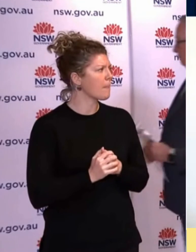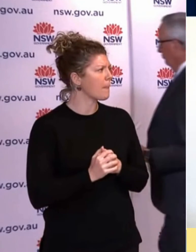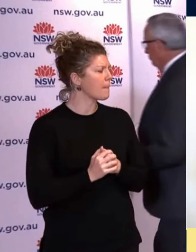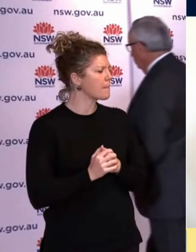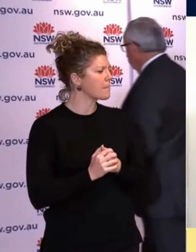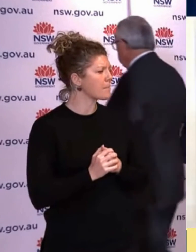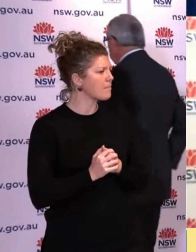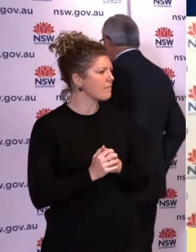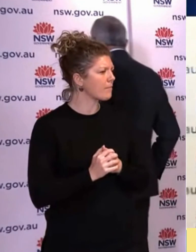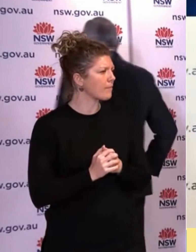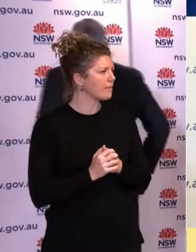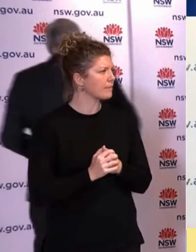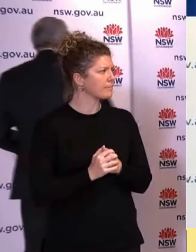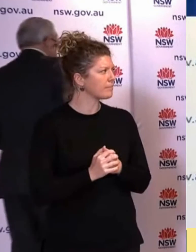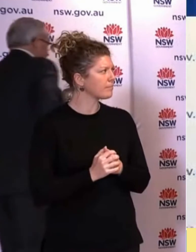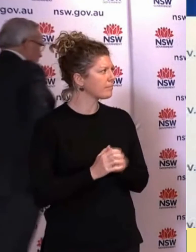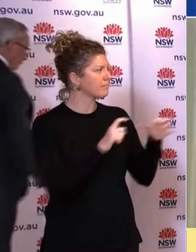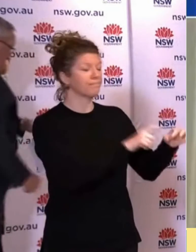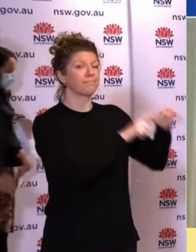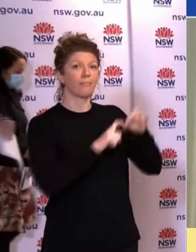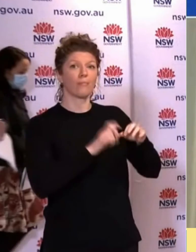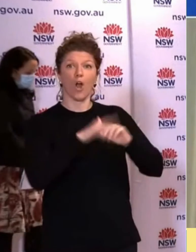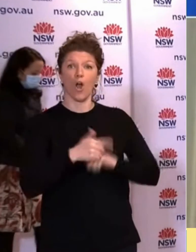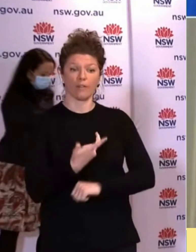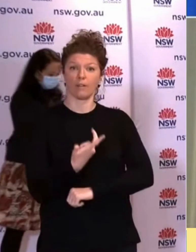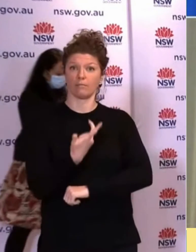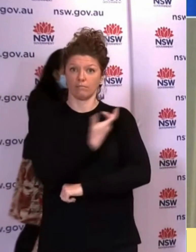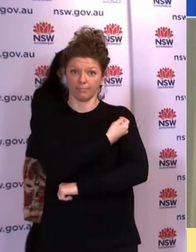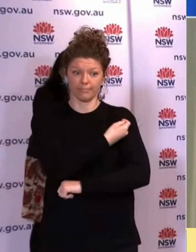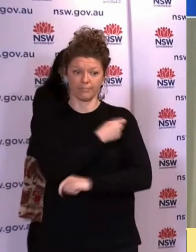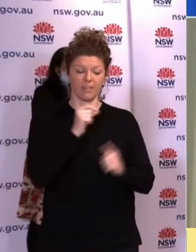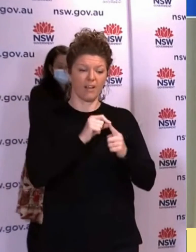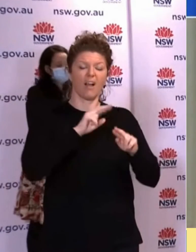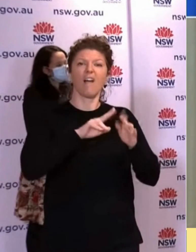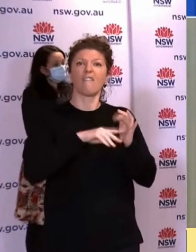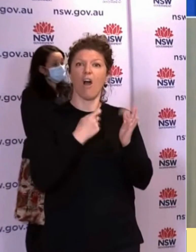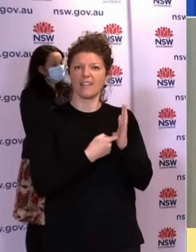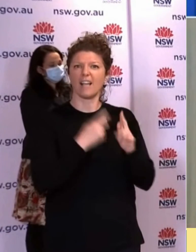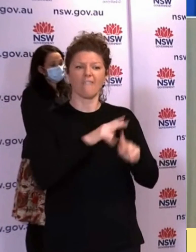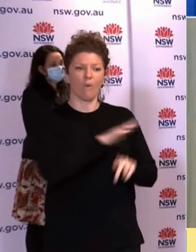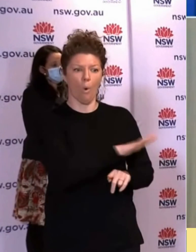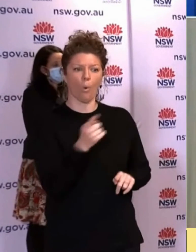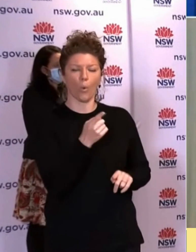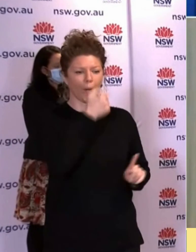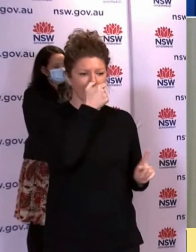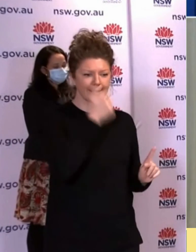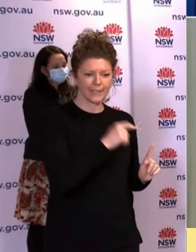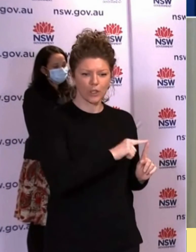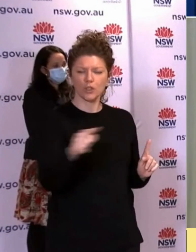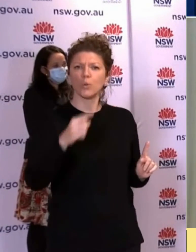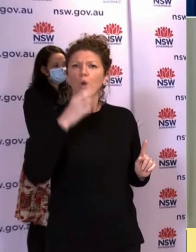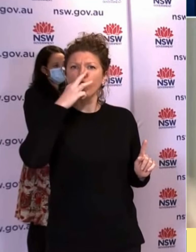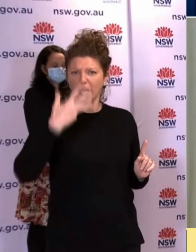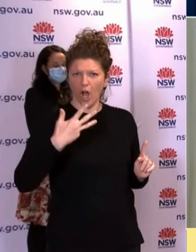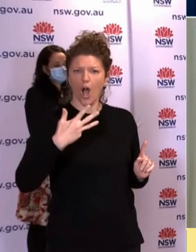the Pfizer for the 16 to 39 age bracket in those local areas of concern, it's been almost a week now. What have we seen in terms